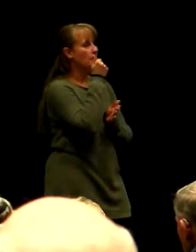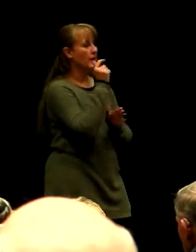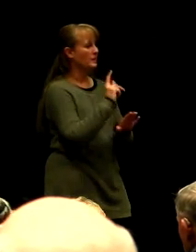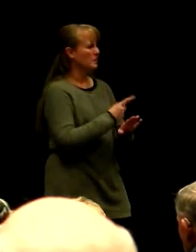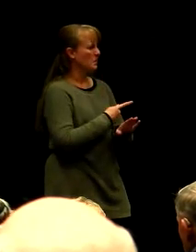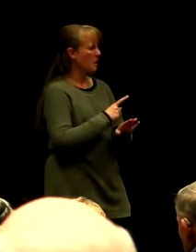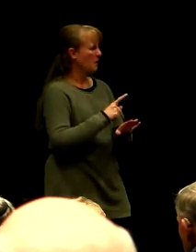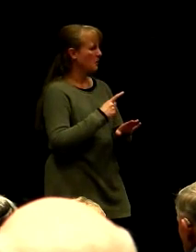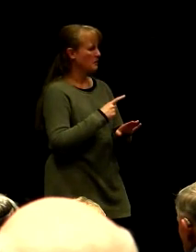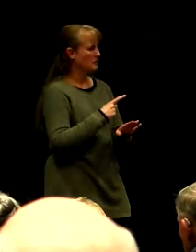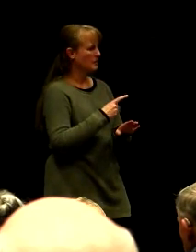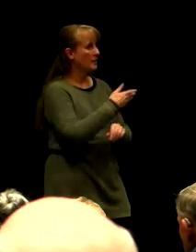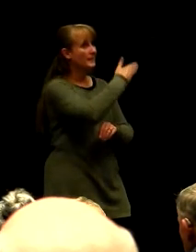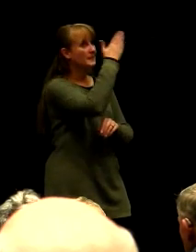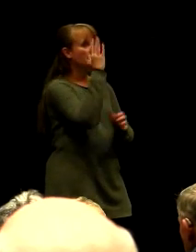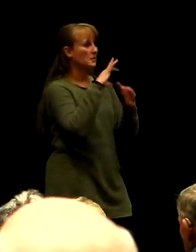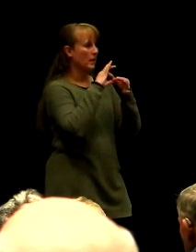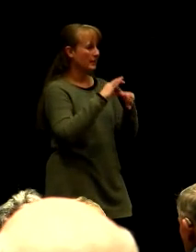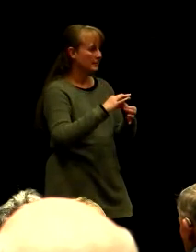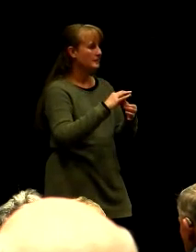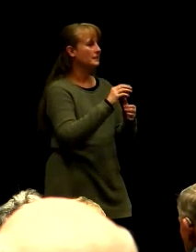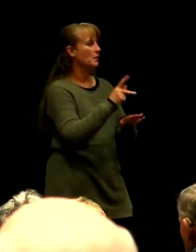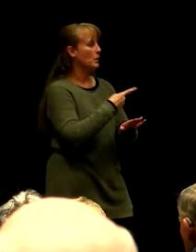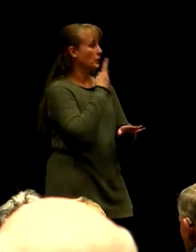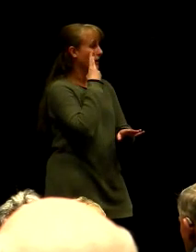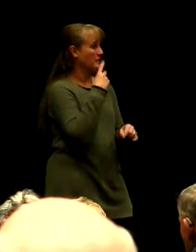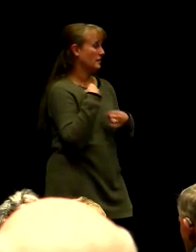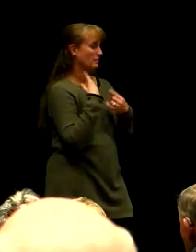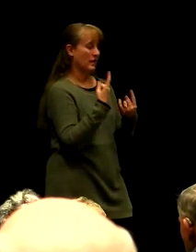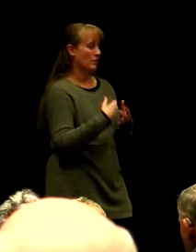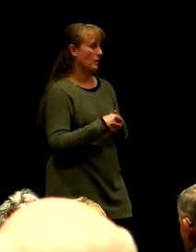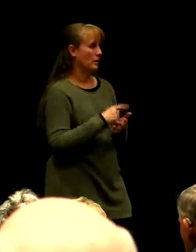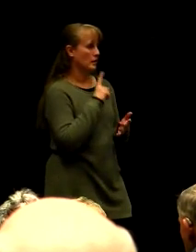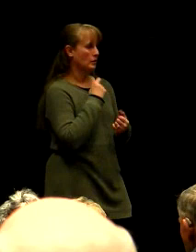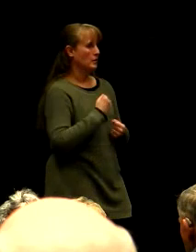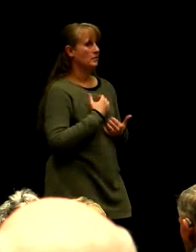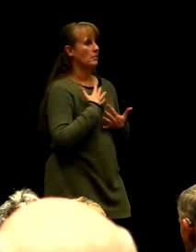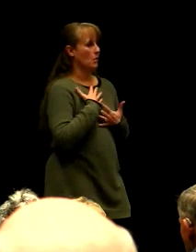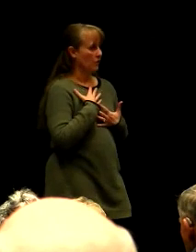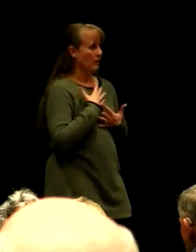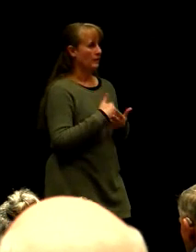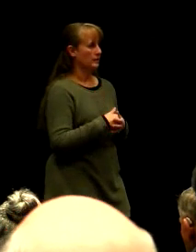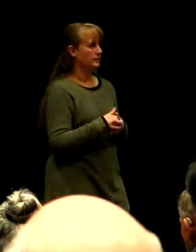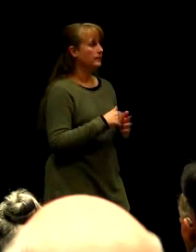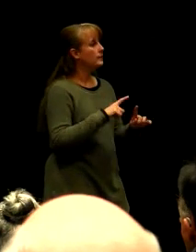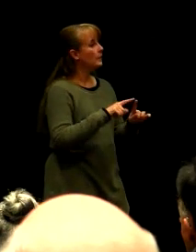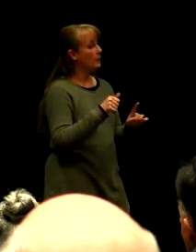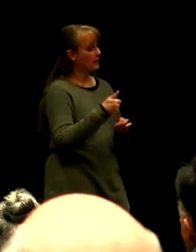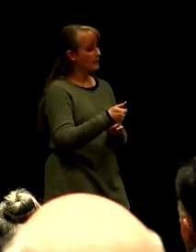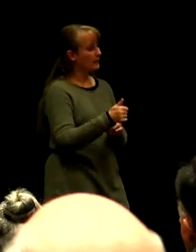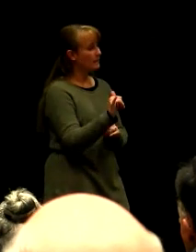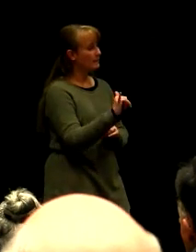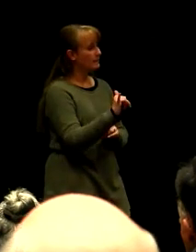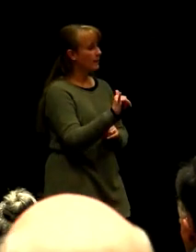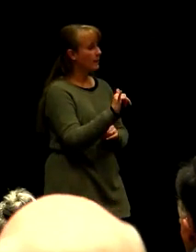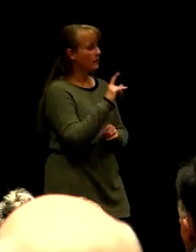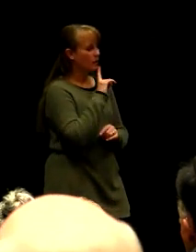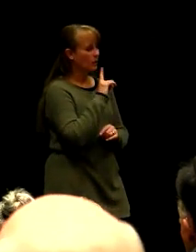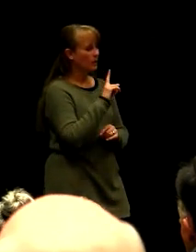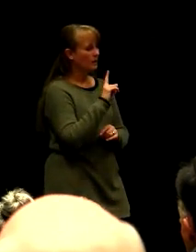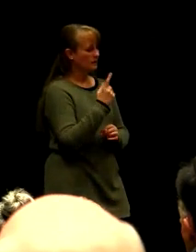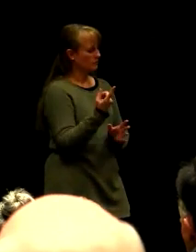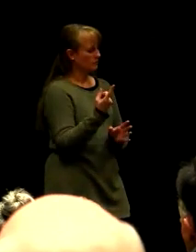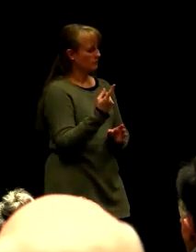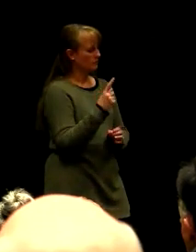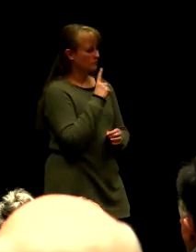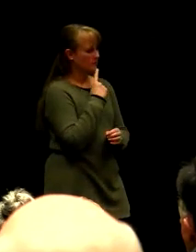poetry, you know, space-oriented poetry that I've seen anywhere. It's incredibly moving. But he's a kind of figure unto himself. He was off